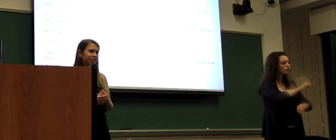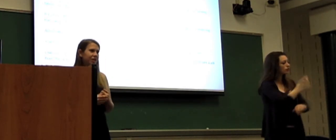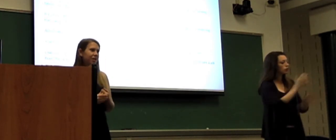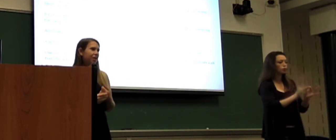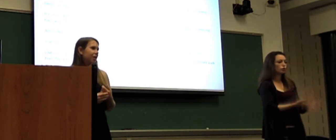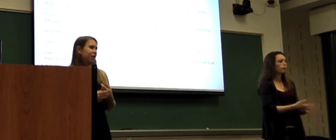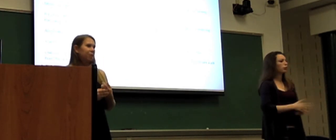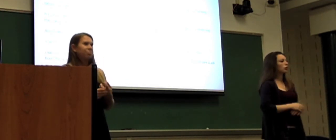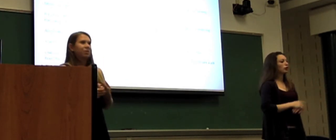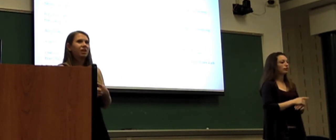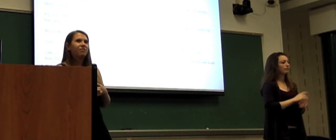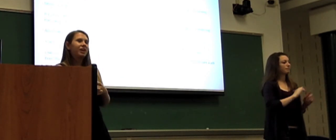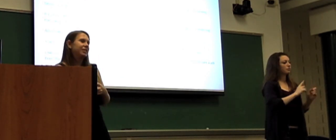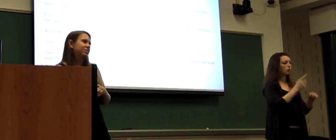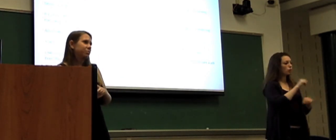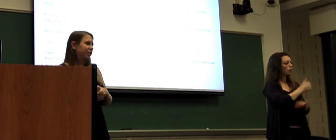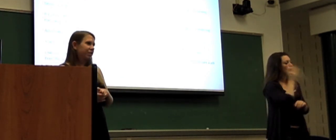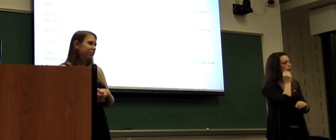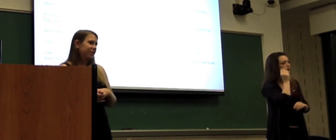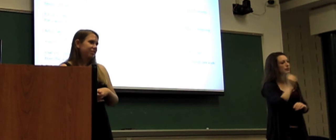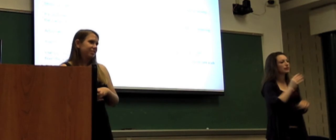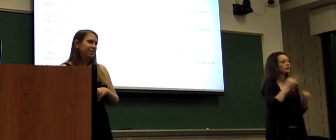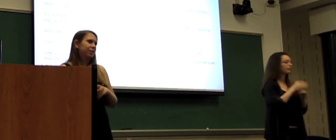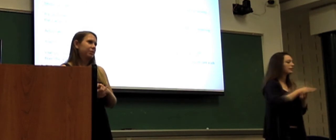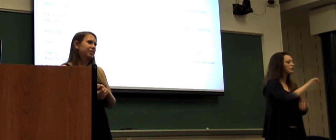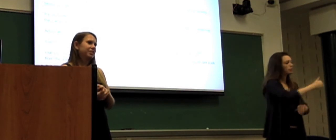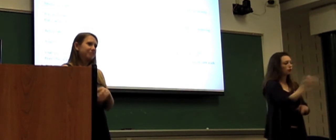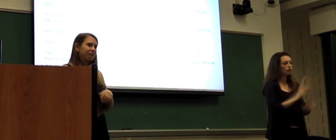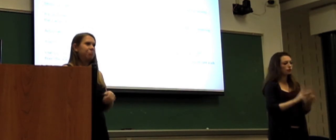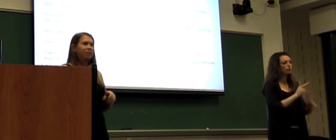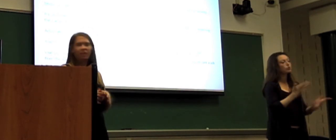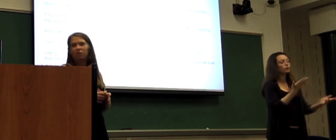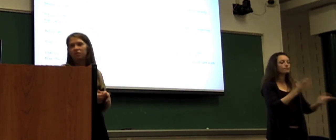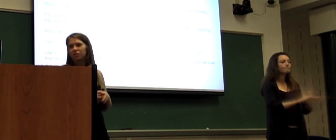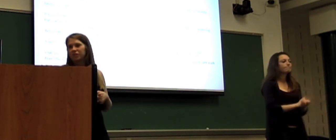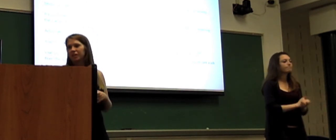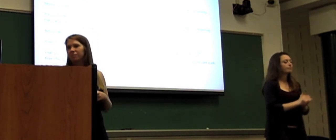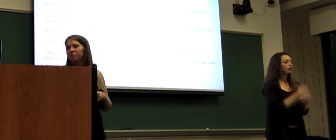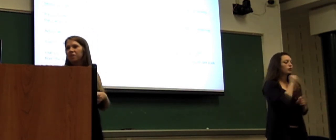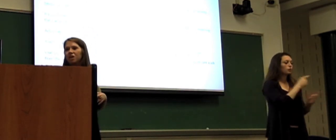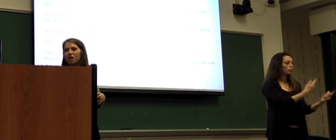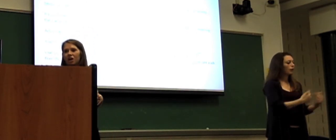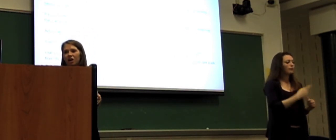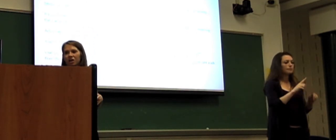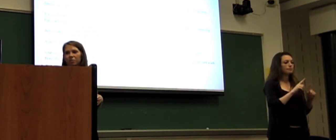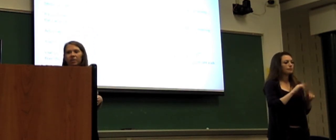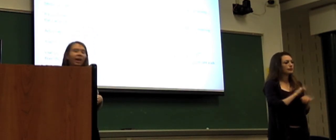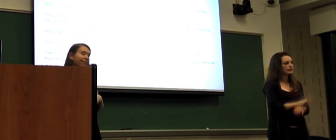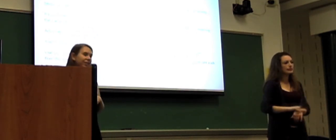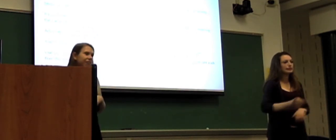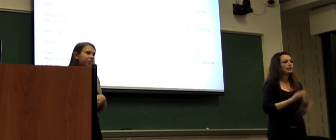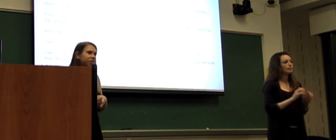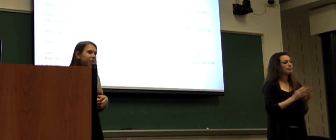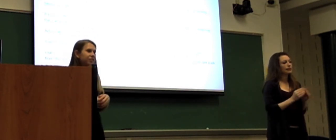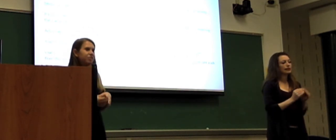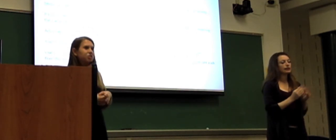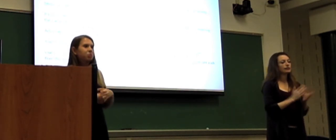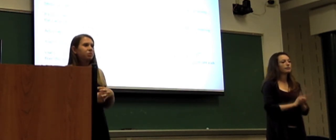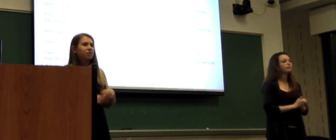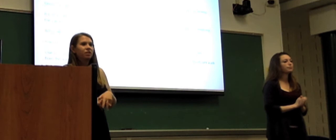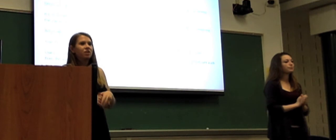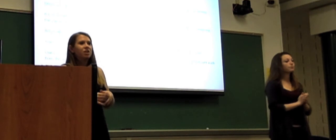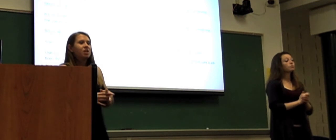get advice from anybody else, go do the same meeting over and over again. Advocate for yourself